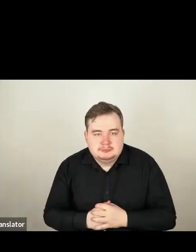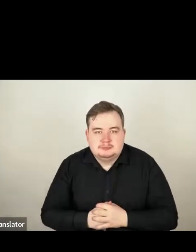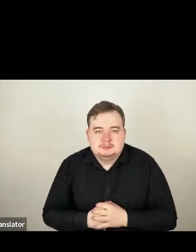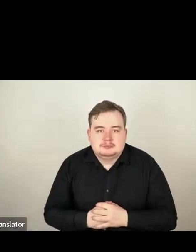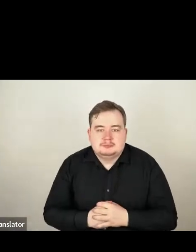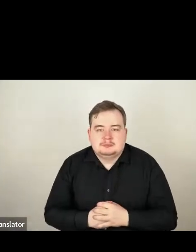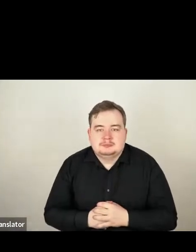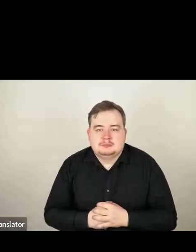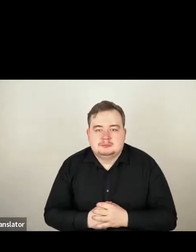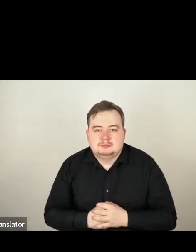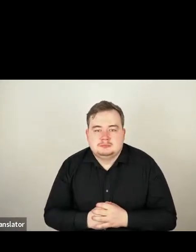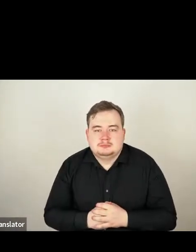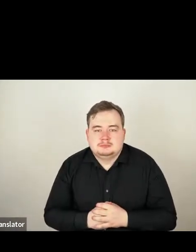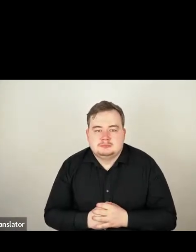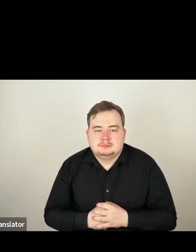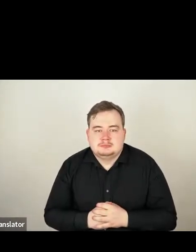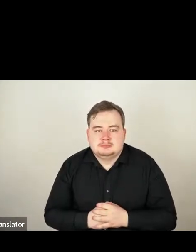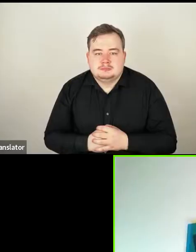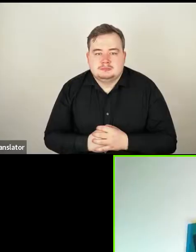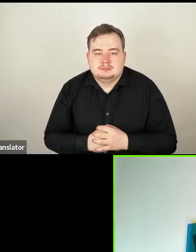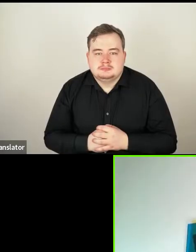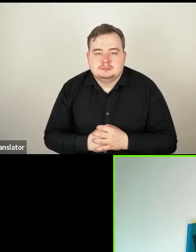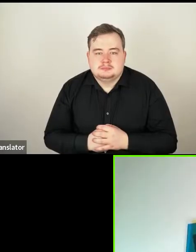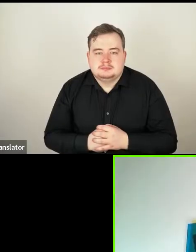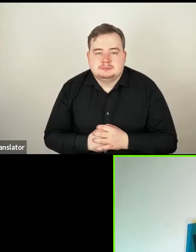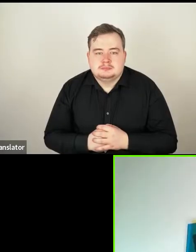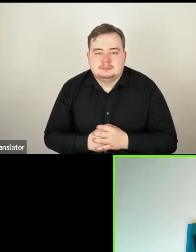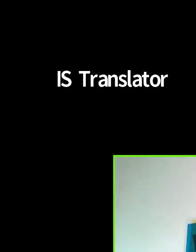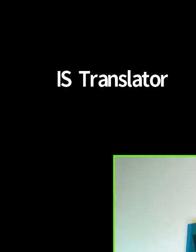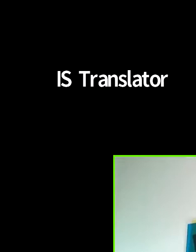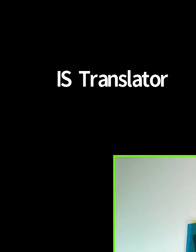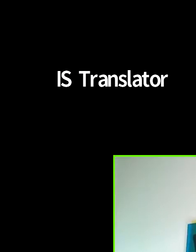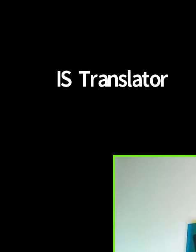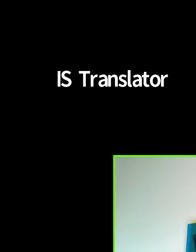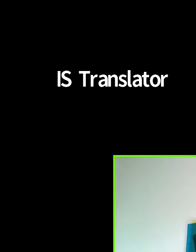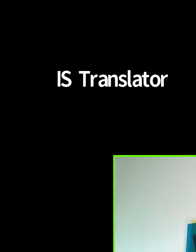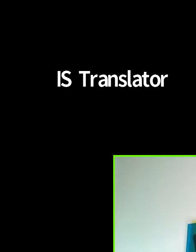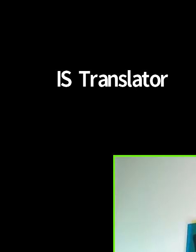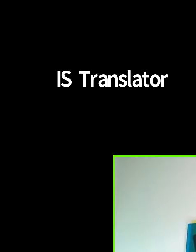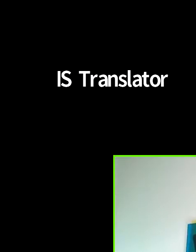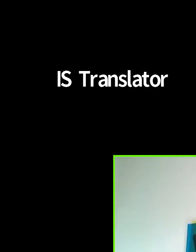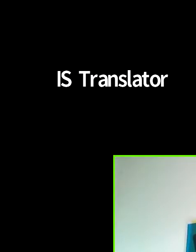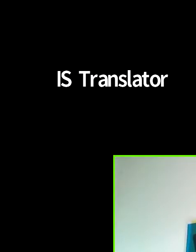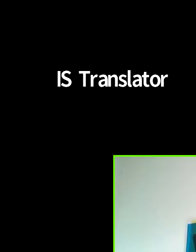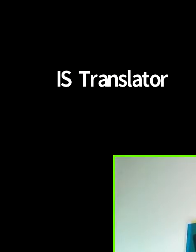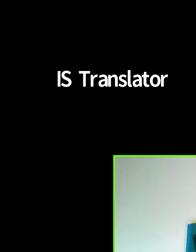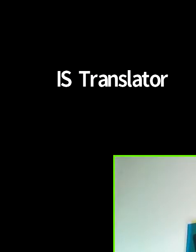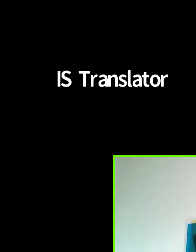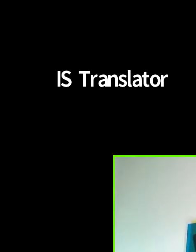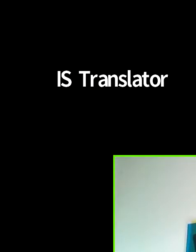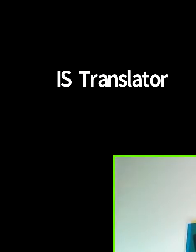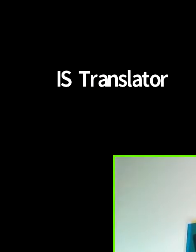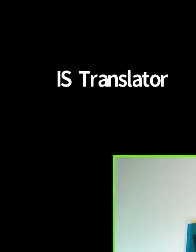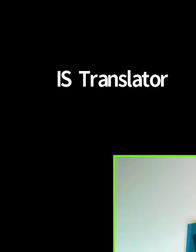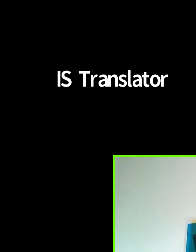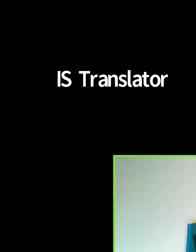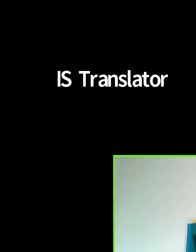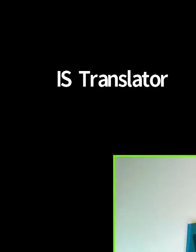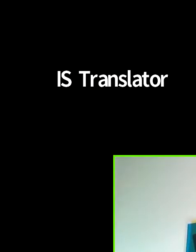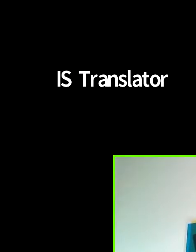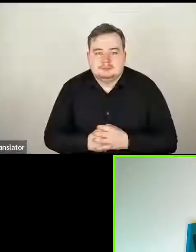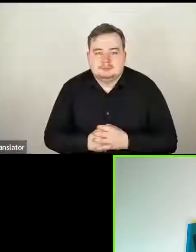Yeah, let's wait for a second. There's no showed interest for comments and statements in the